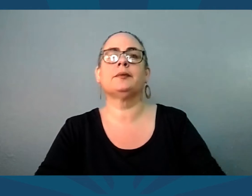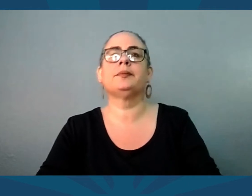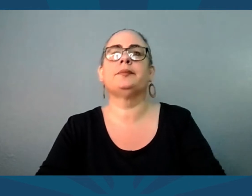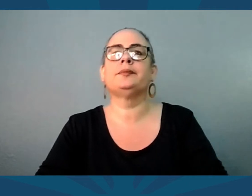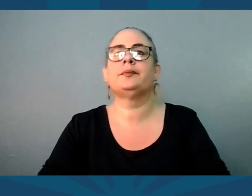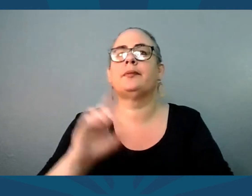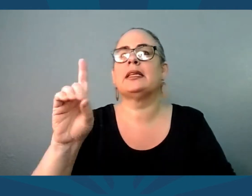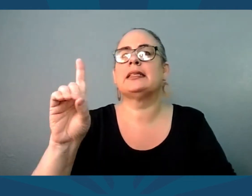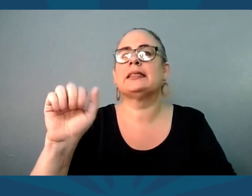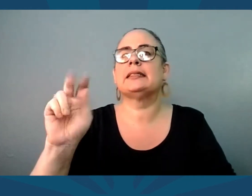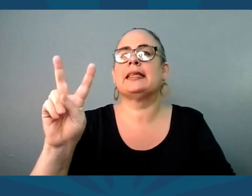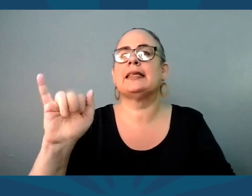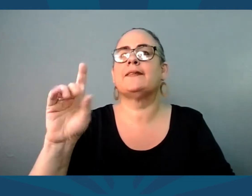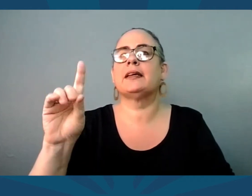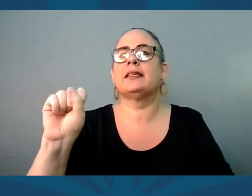Cochise,